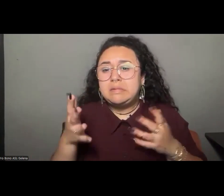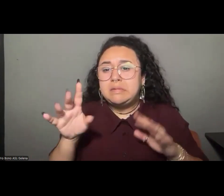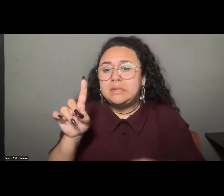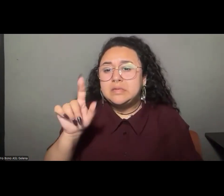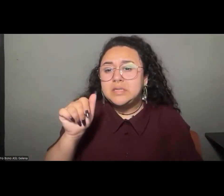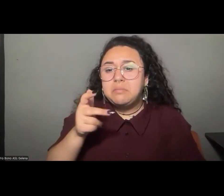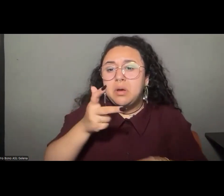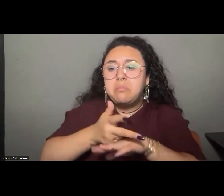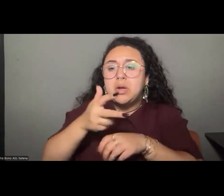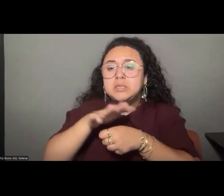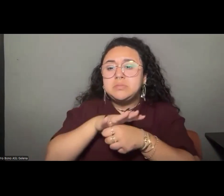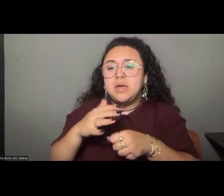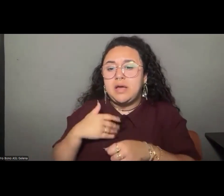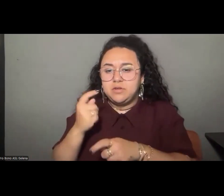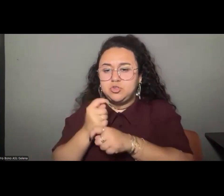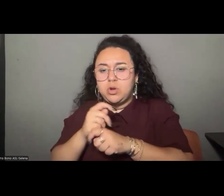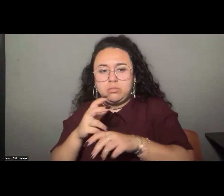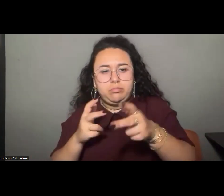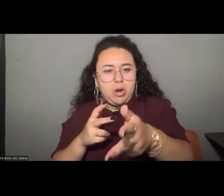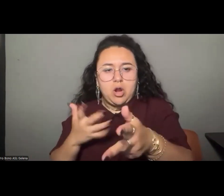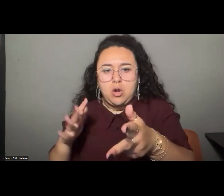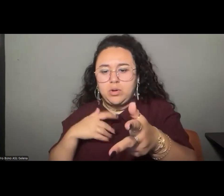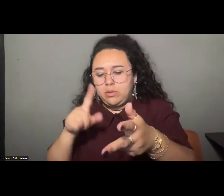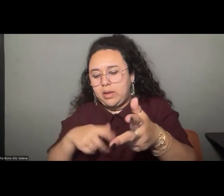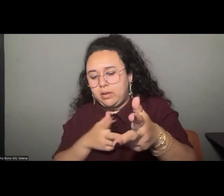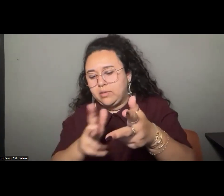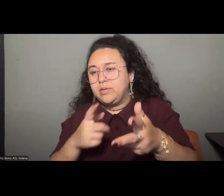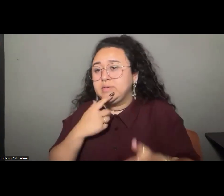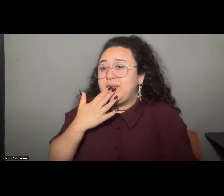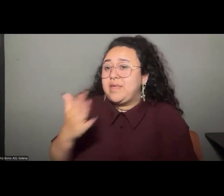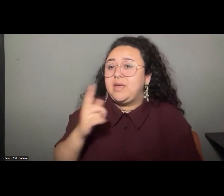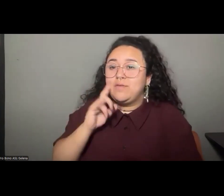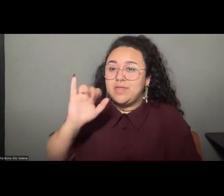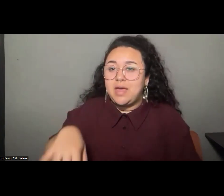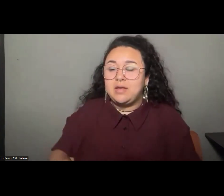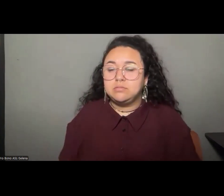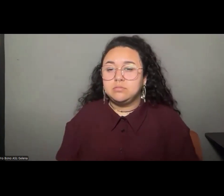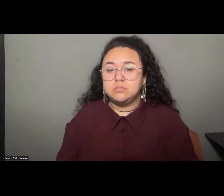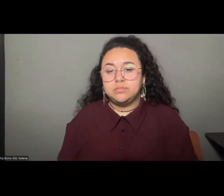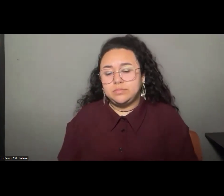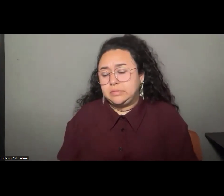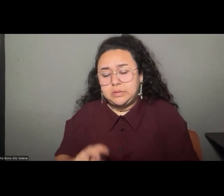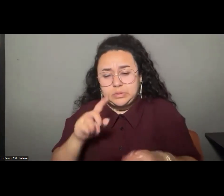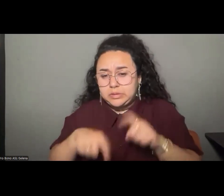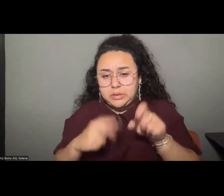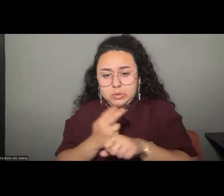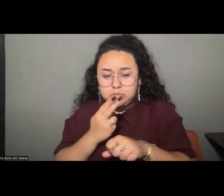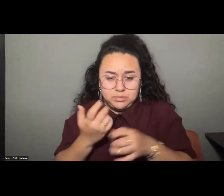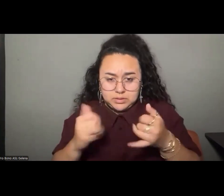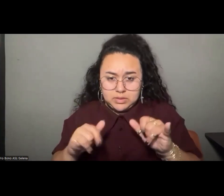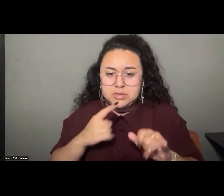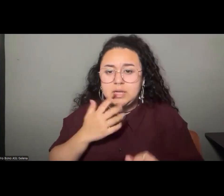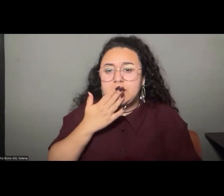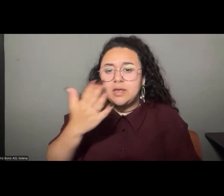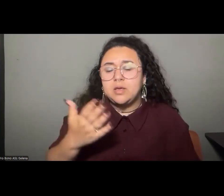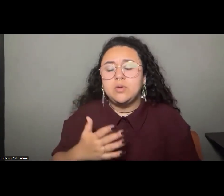parking space that has a truck parked in it that you can't get into, and you got to say thank you. And instead to be like, we're going to do